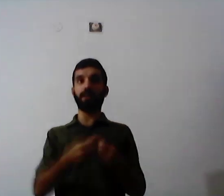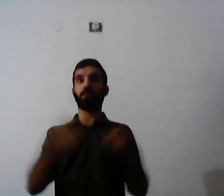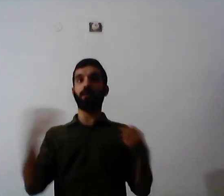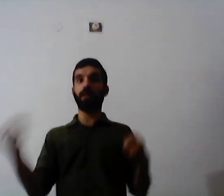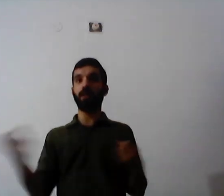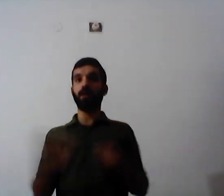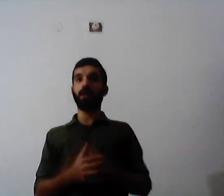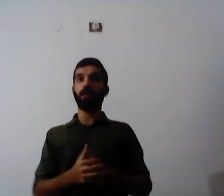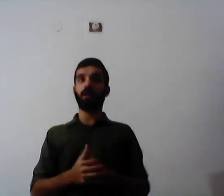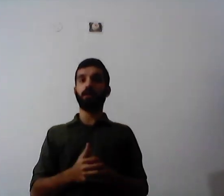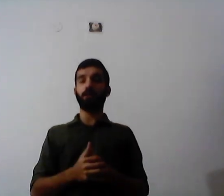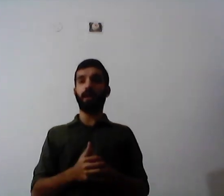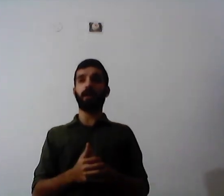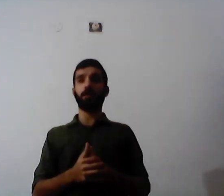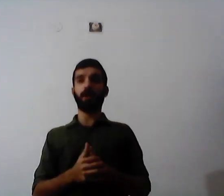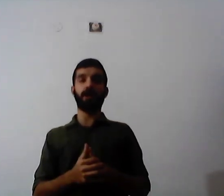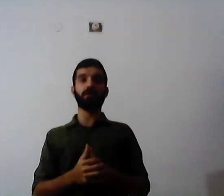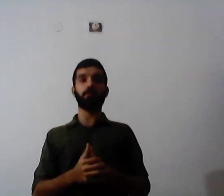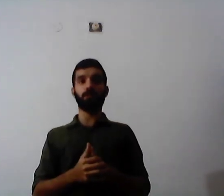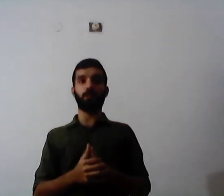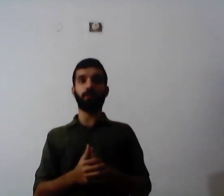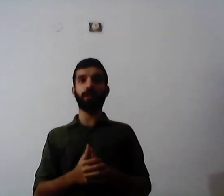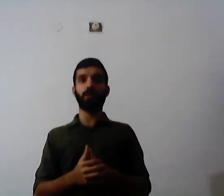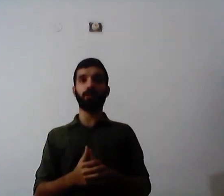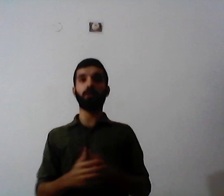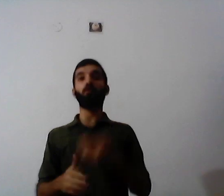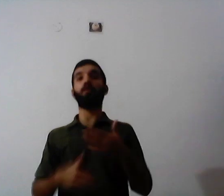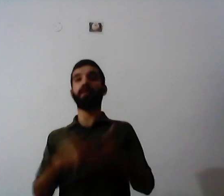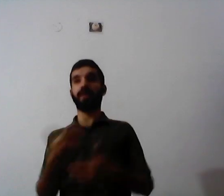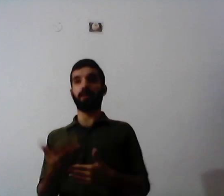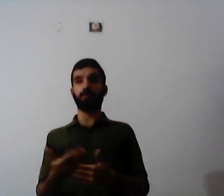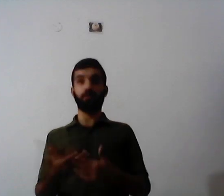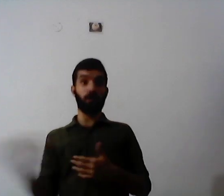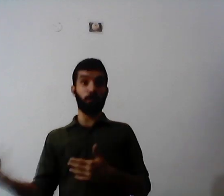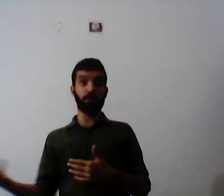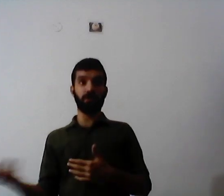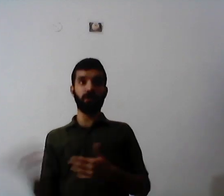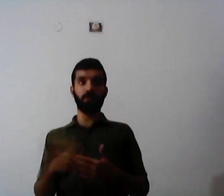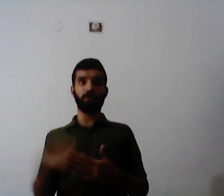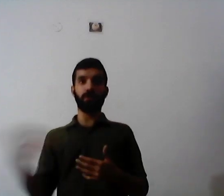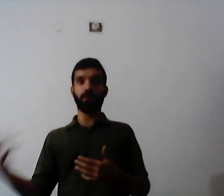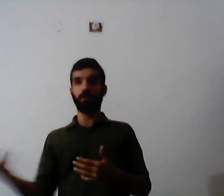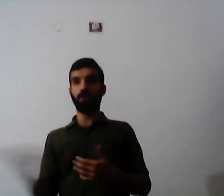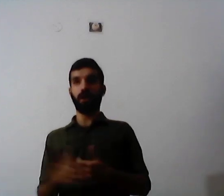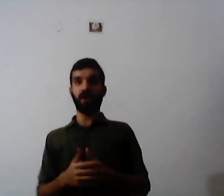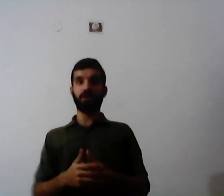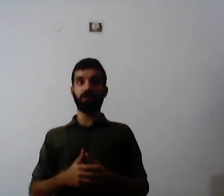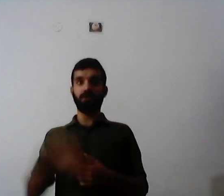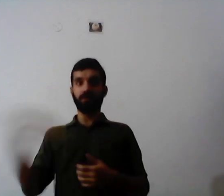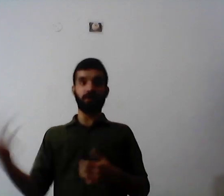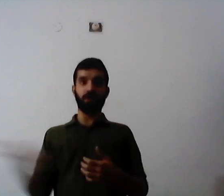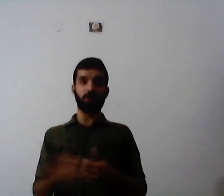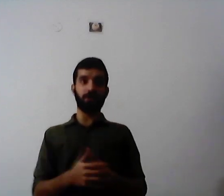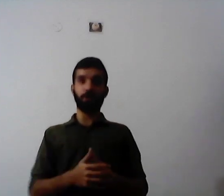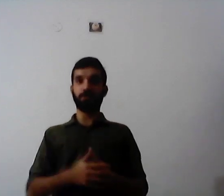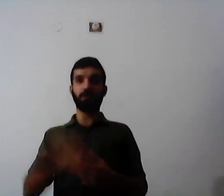why you're having some sound, right? Then what gas? Is that oxygen? Is that hydrogen? Is that carbon dioxide? What